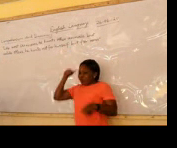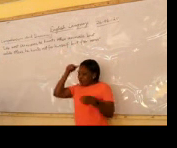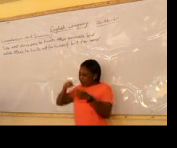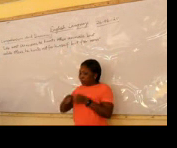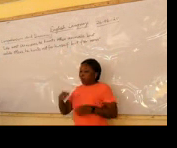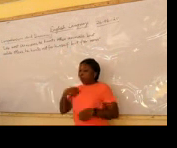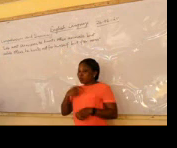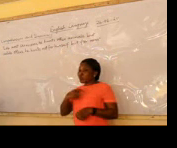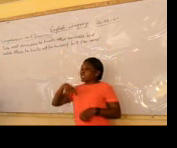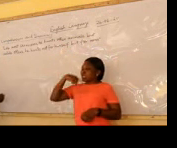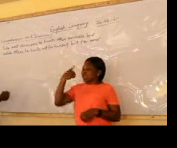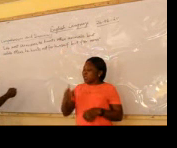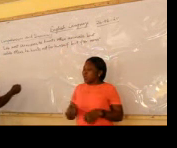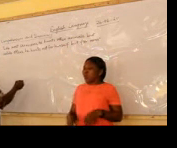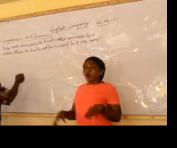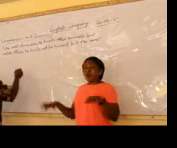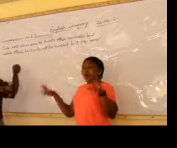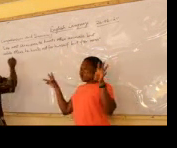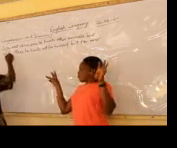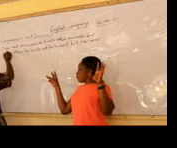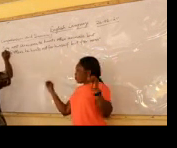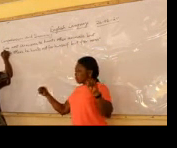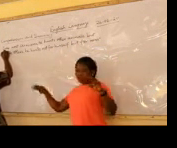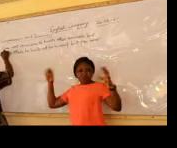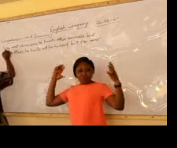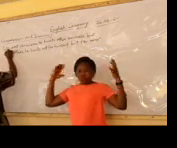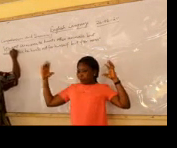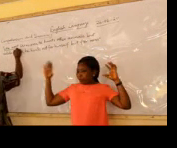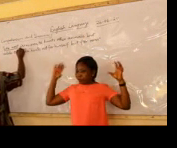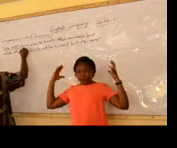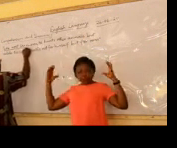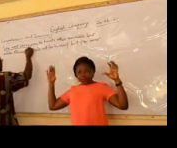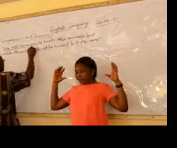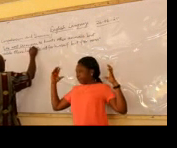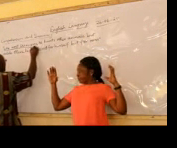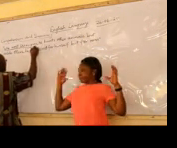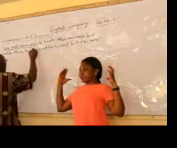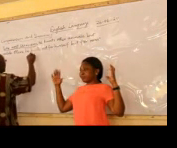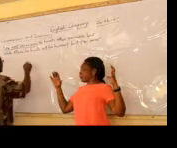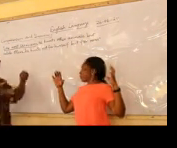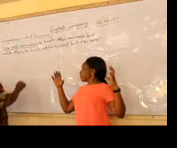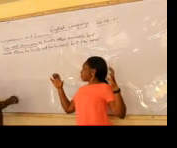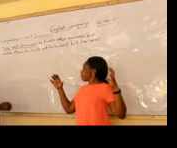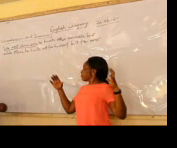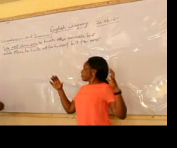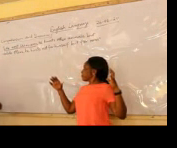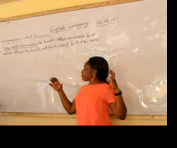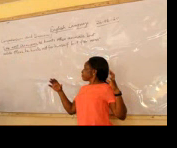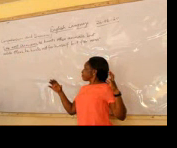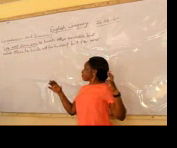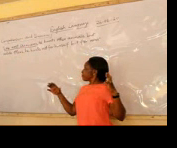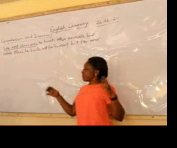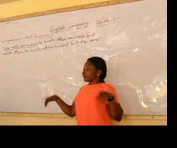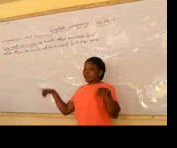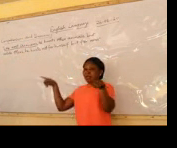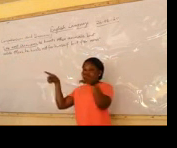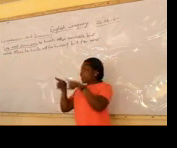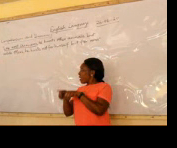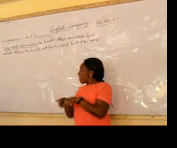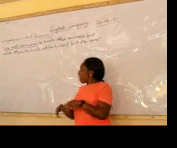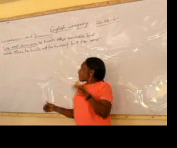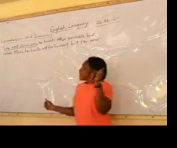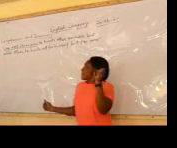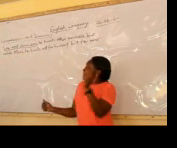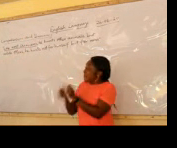remember we said no comparison. This is comparison, like most